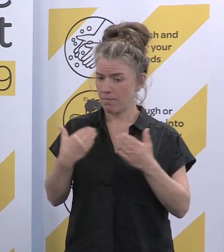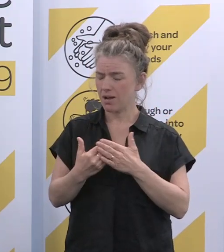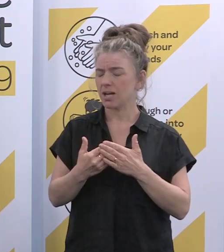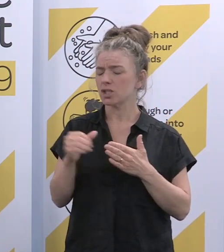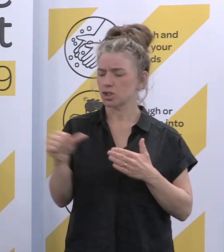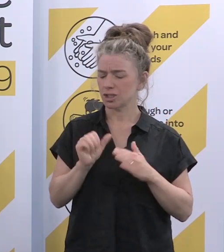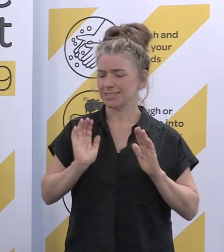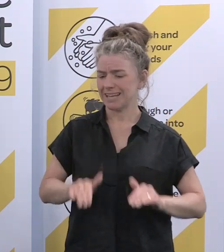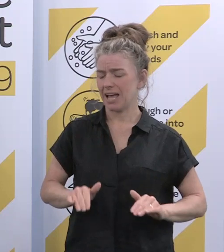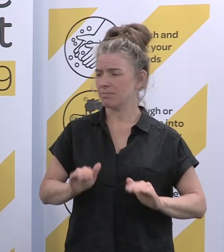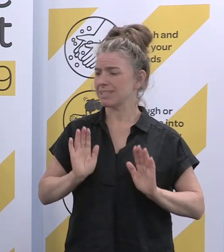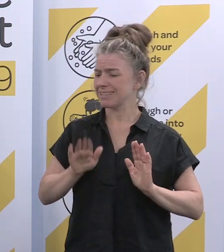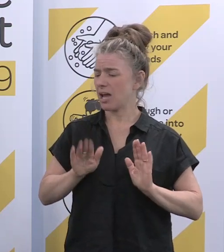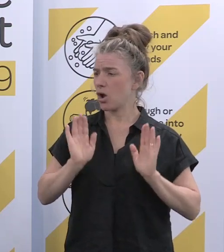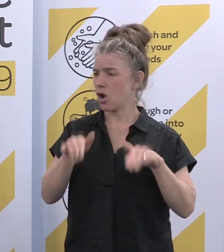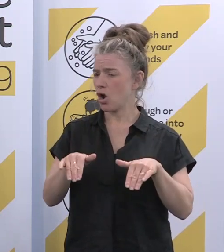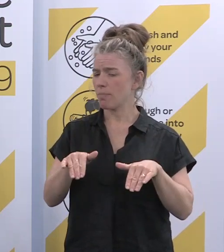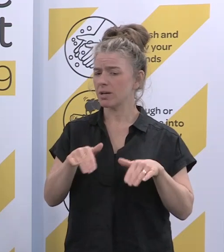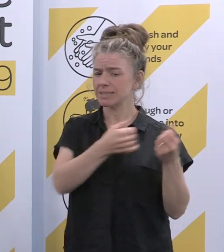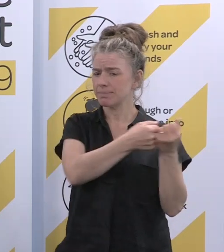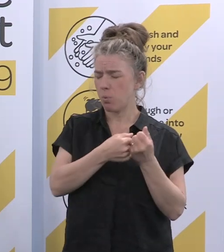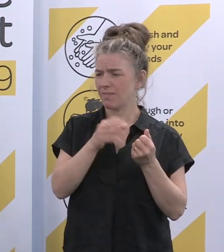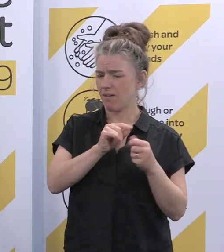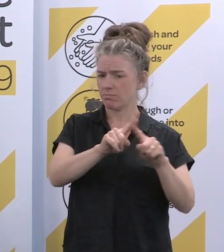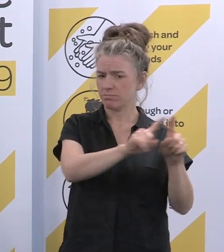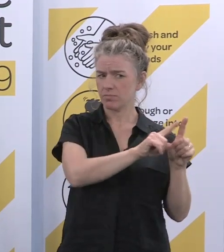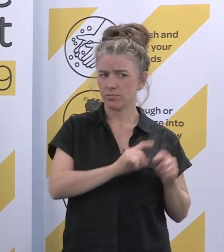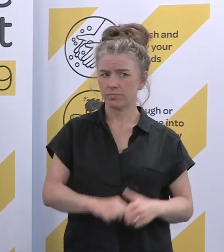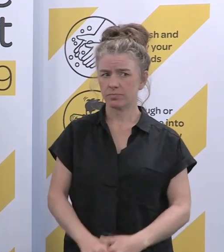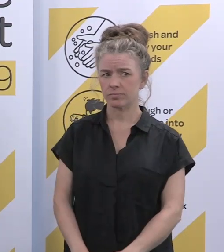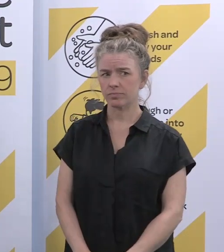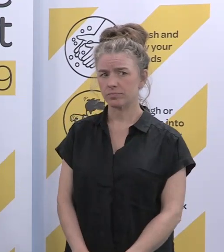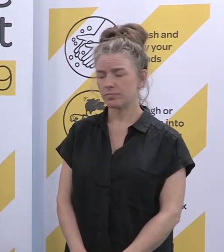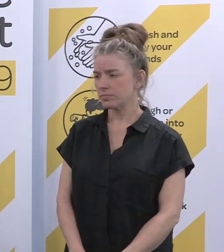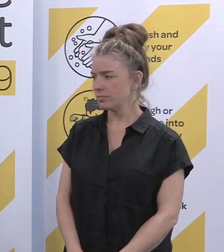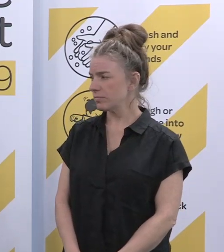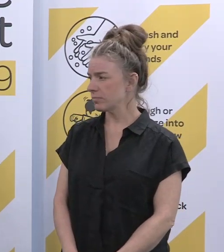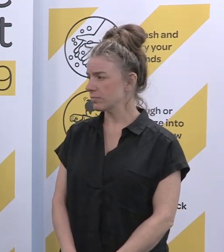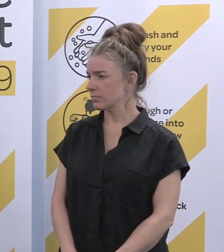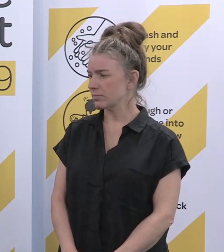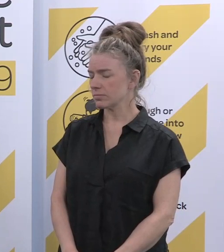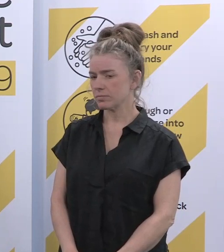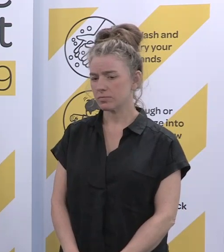stay at home at the moment and stay safe. What do you think the Deputy Prime Minister's going to work? Well, I think the Prime